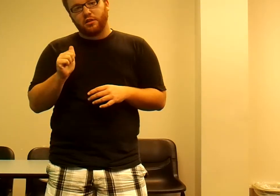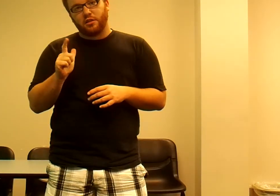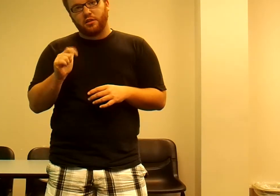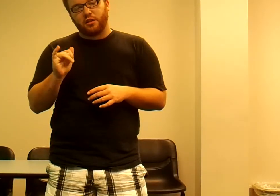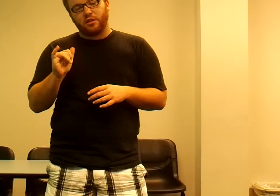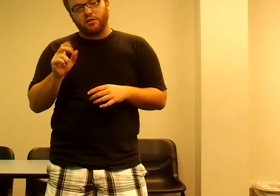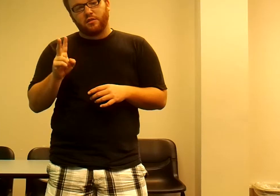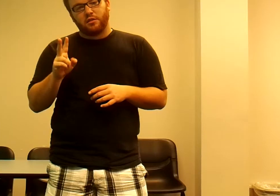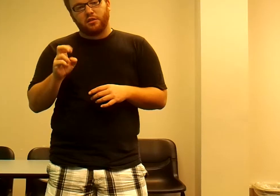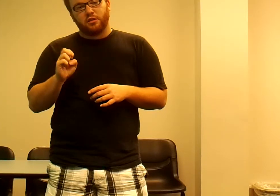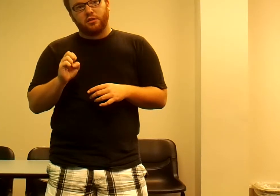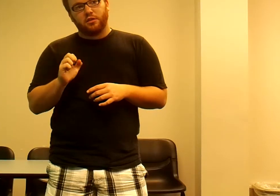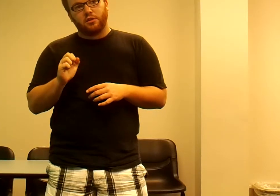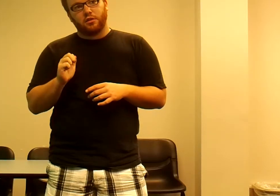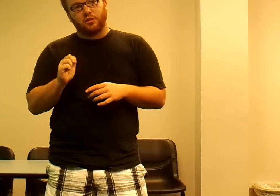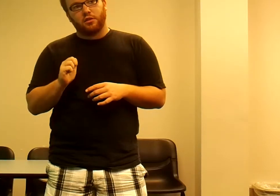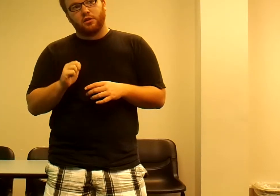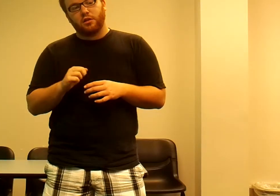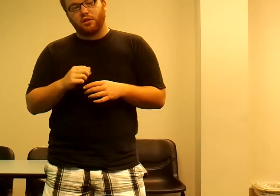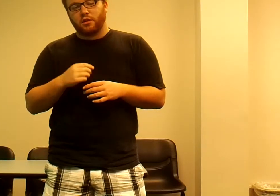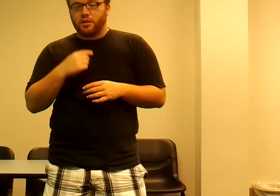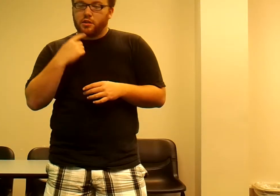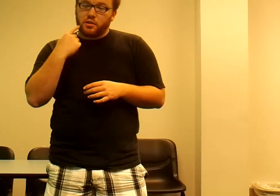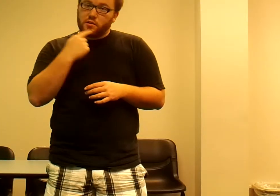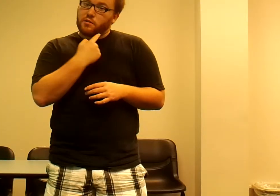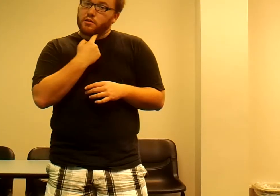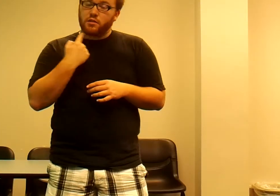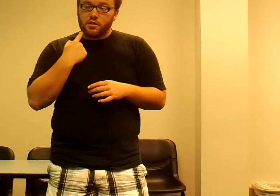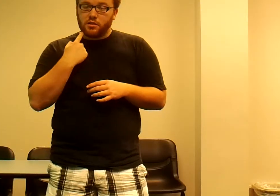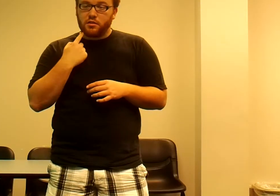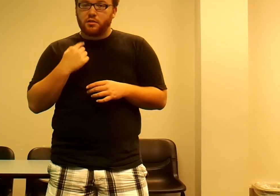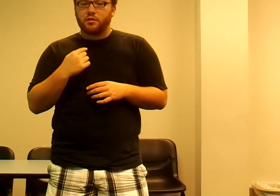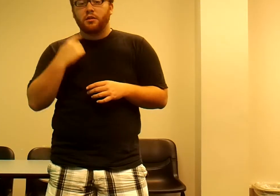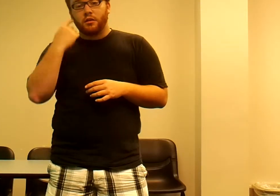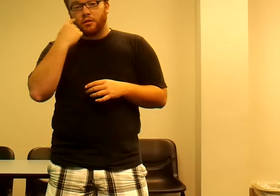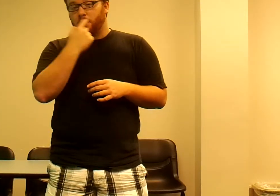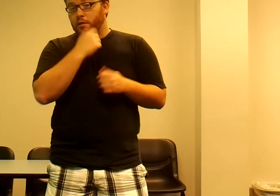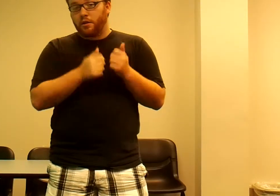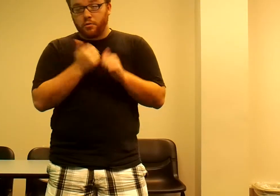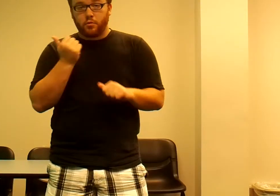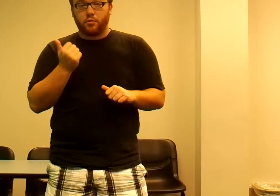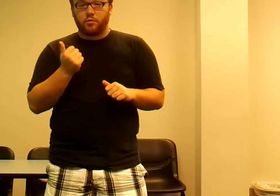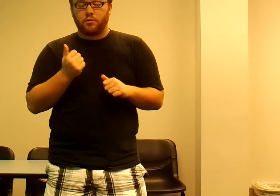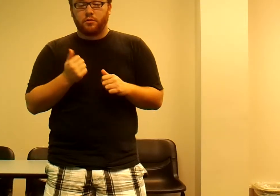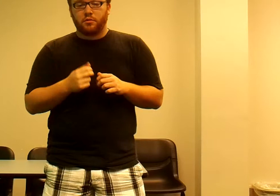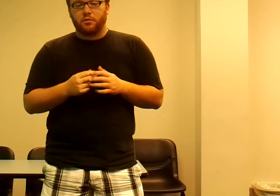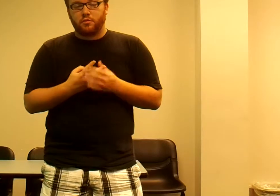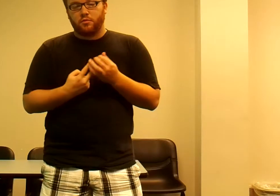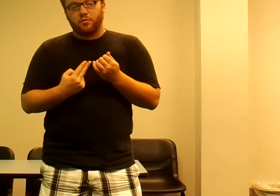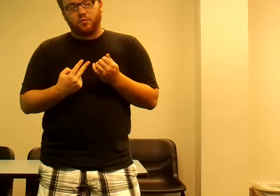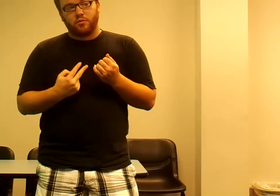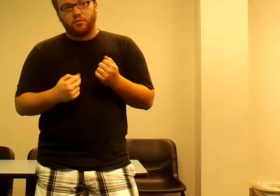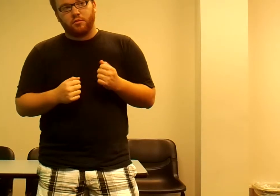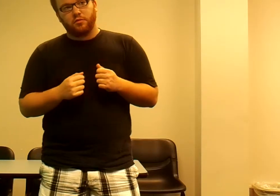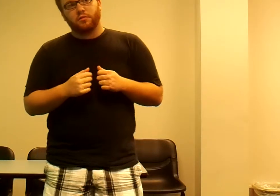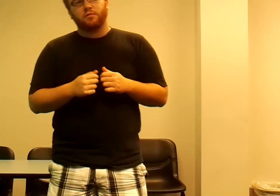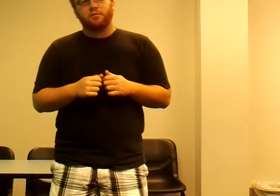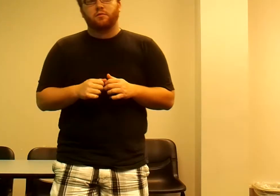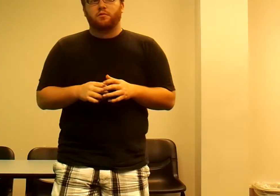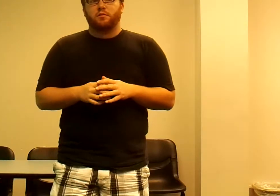in the top of our mouth. That was strange. I never knew where that came from before. But today our